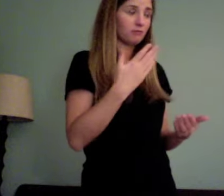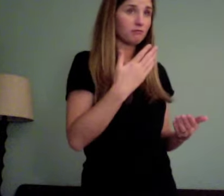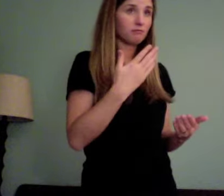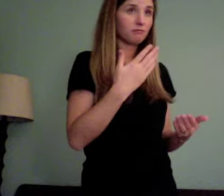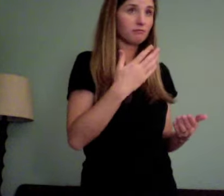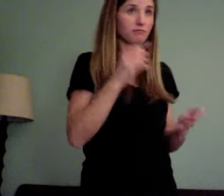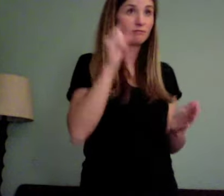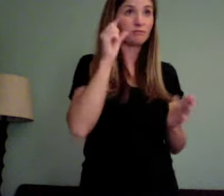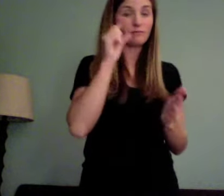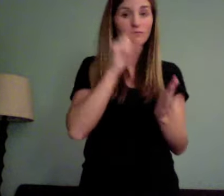Verse 17.